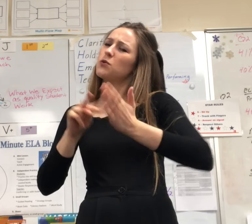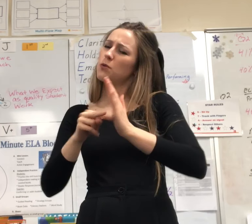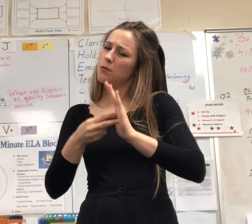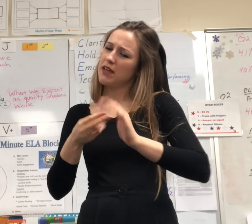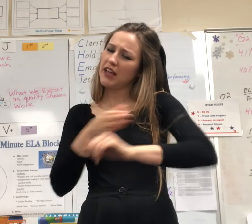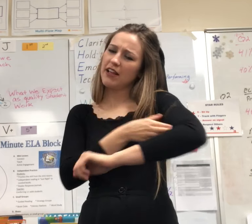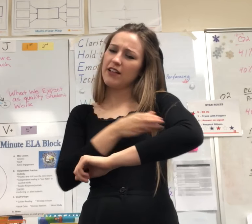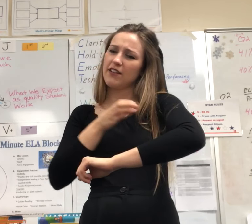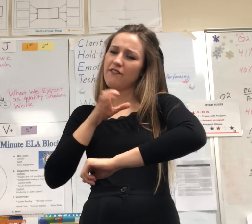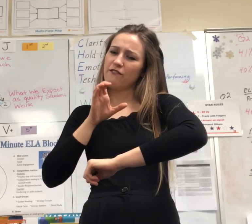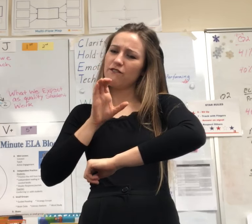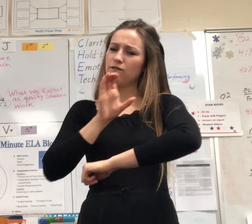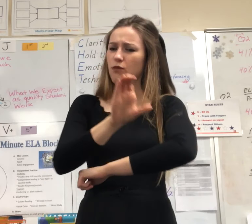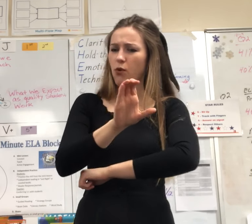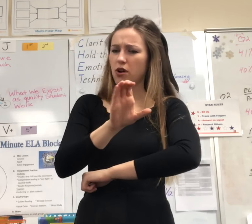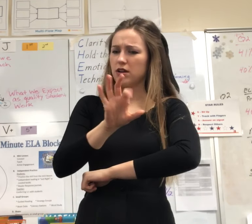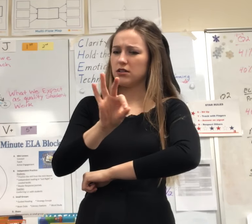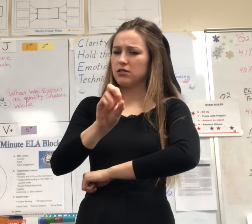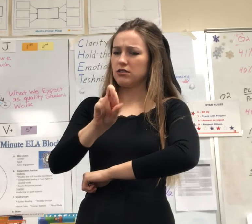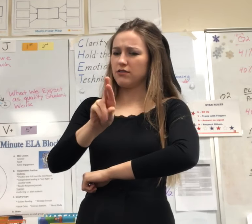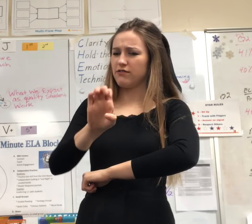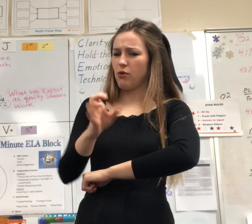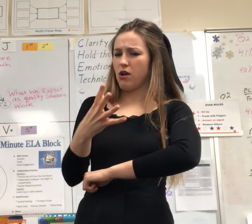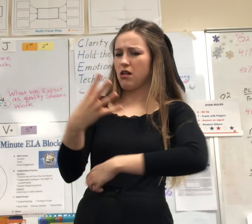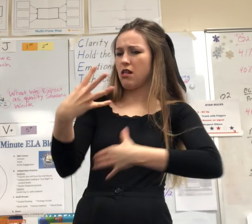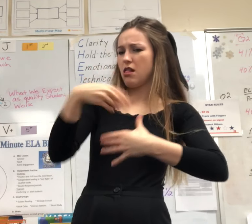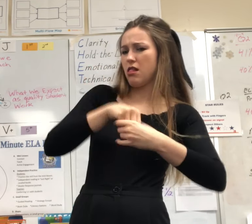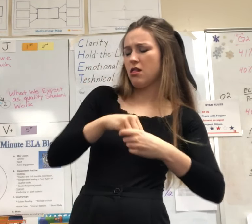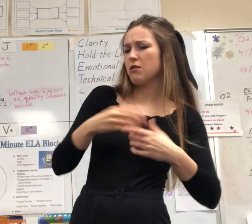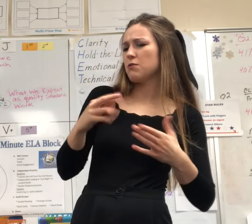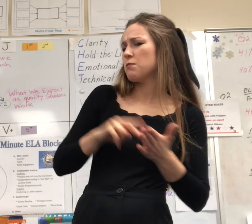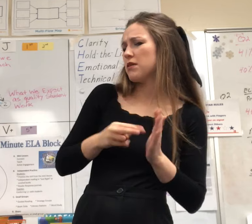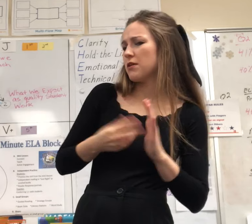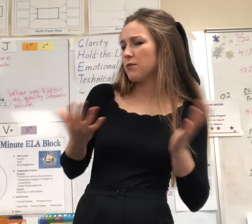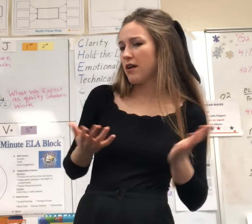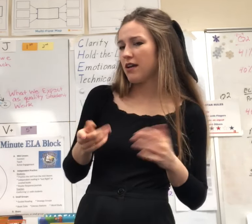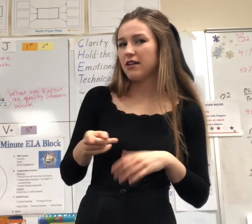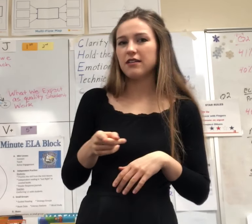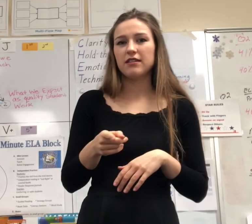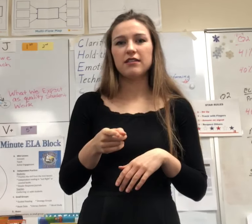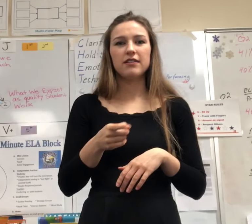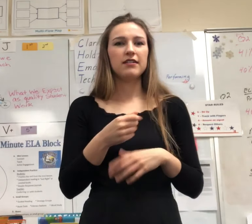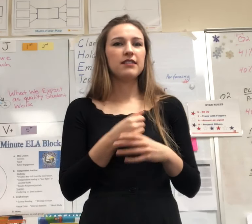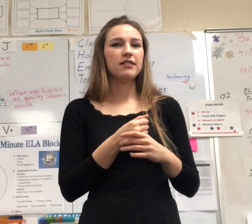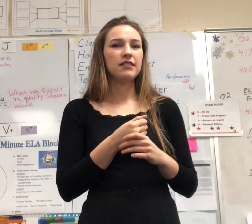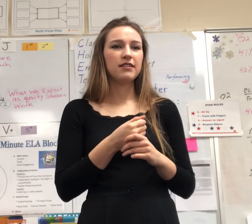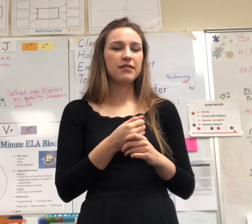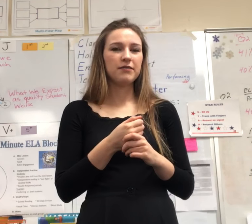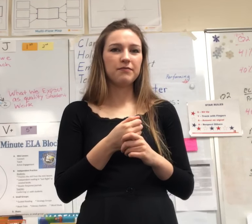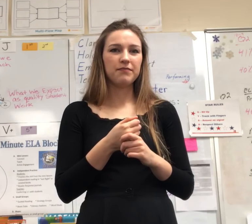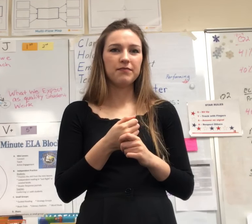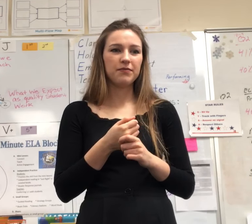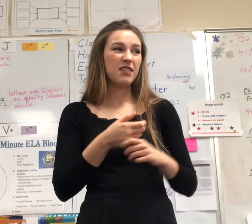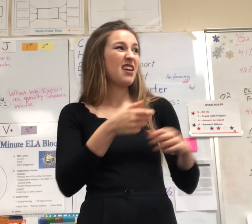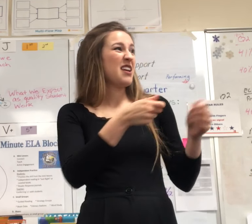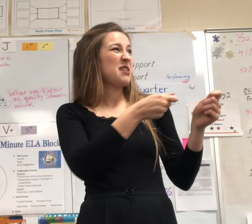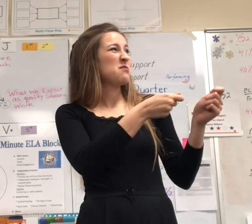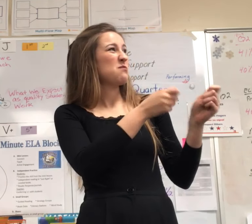has pushing and pulling. Okay, that's a force. Okay. What does that have to do with motion?